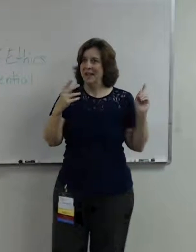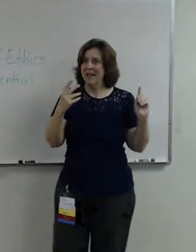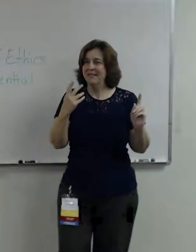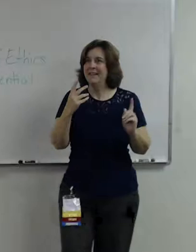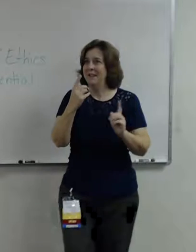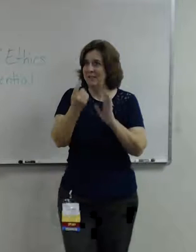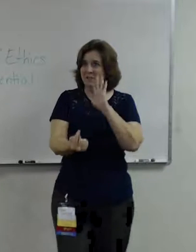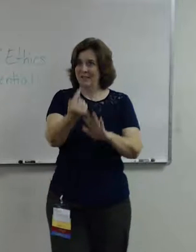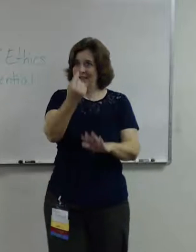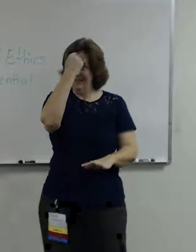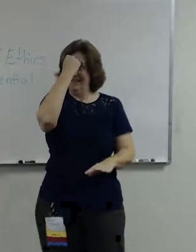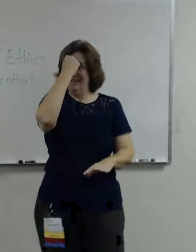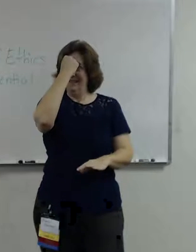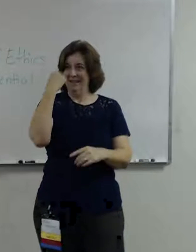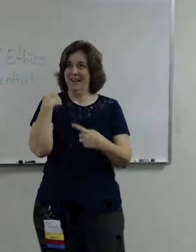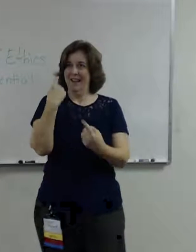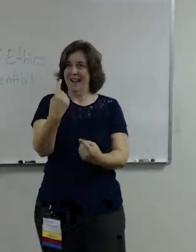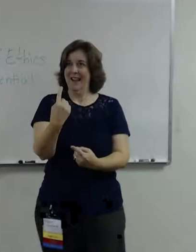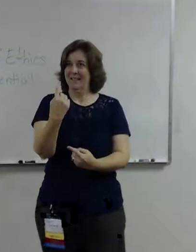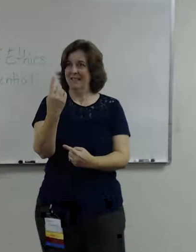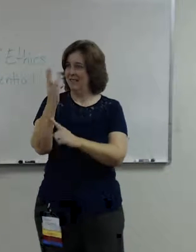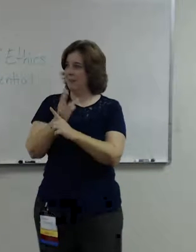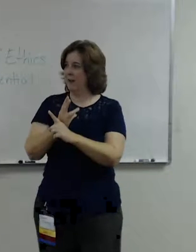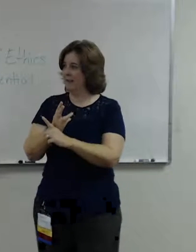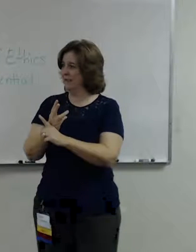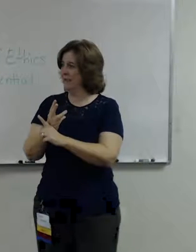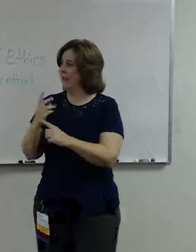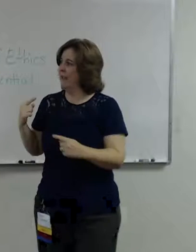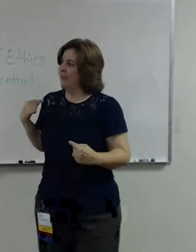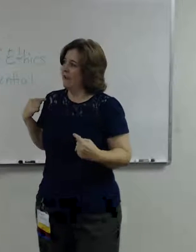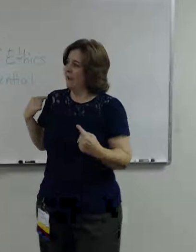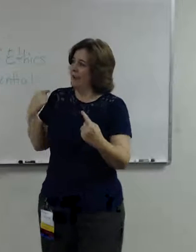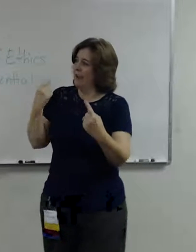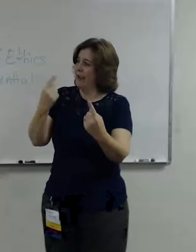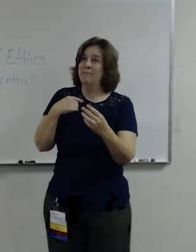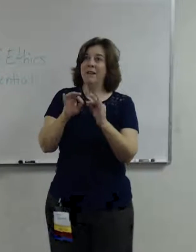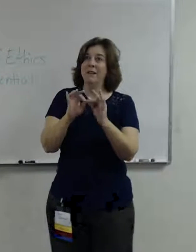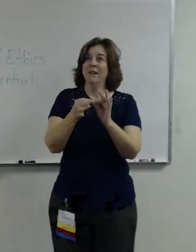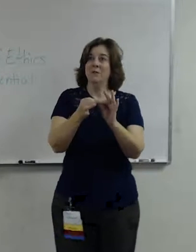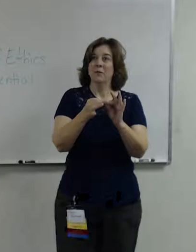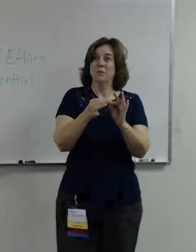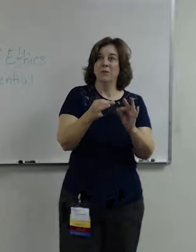it's like, it's just in the last 6 months, I've been an interpreter.